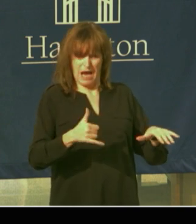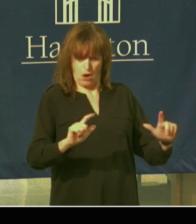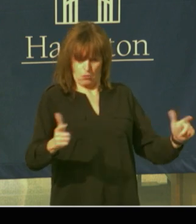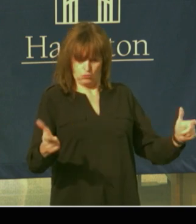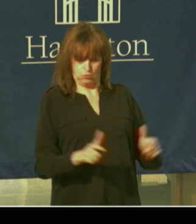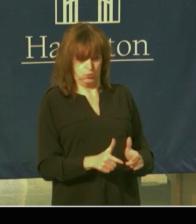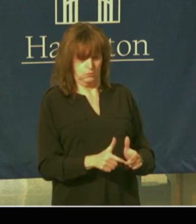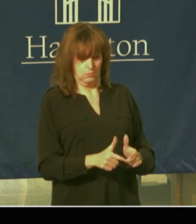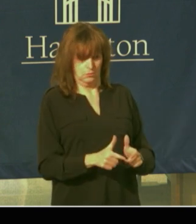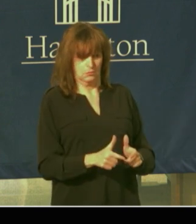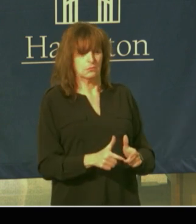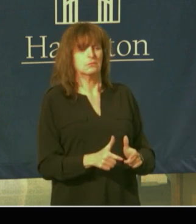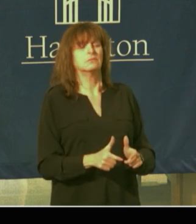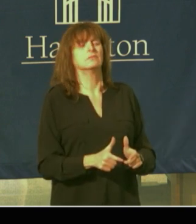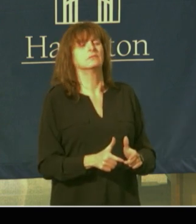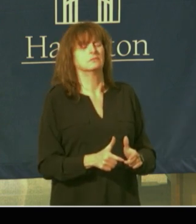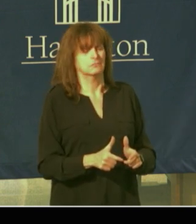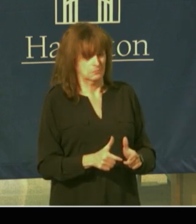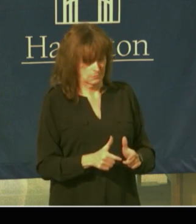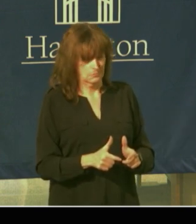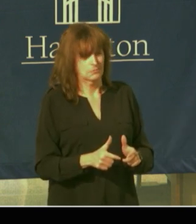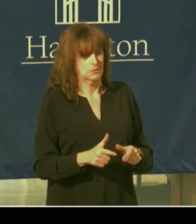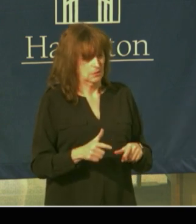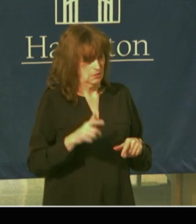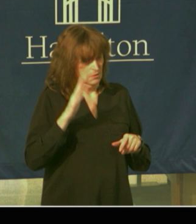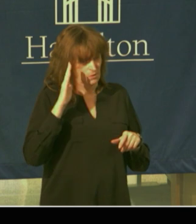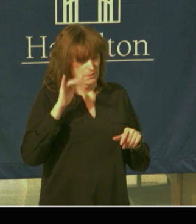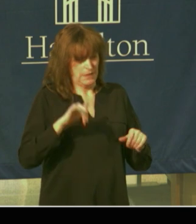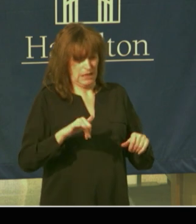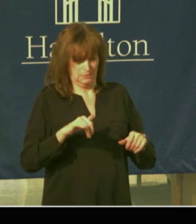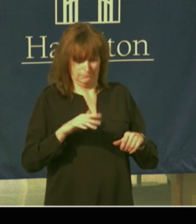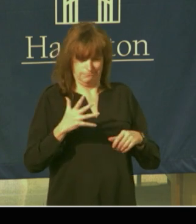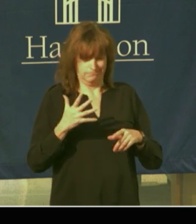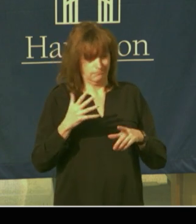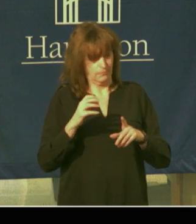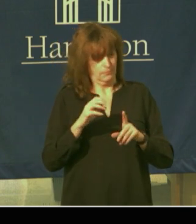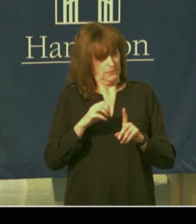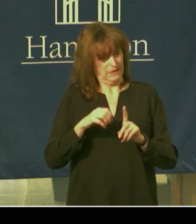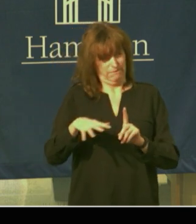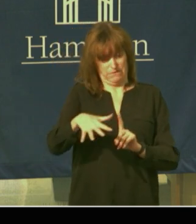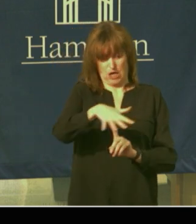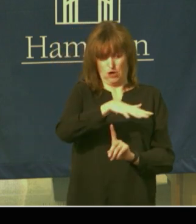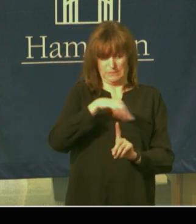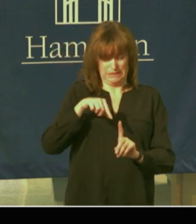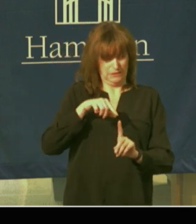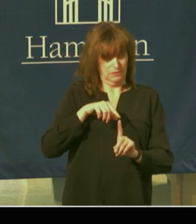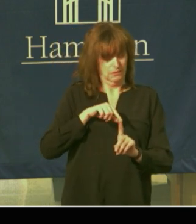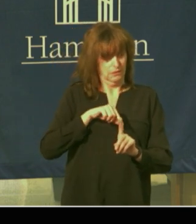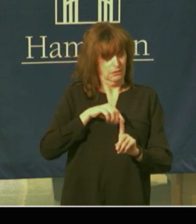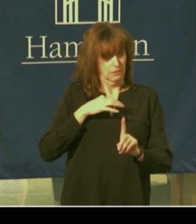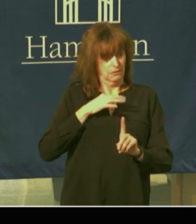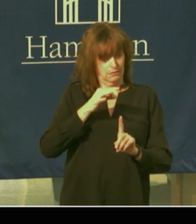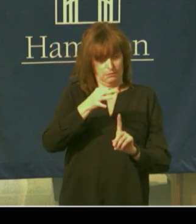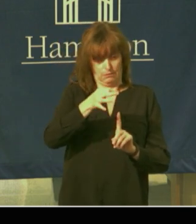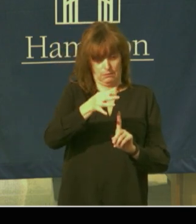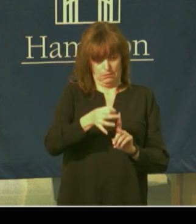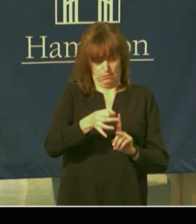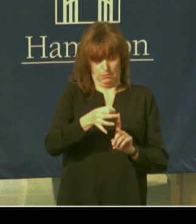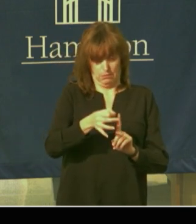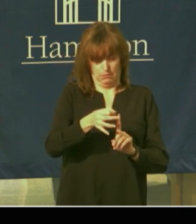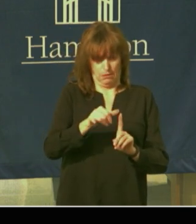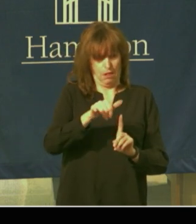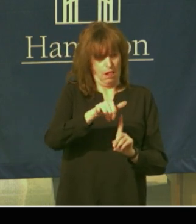surfaces. The estimate so far for this virus is, in the right kind of environment or circumstance, it could live on a surface for up